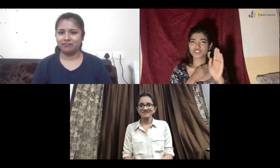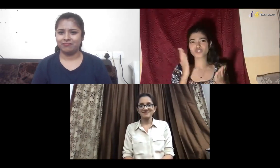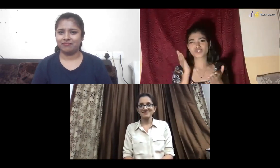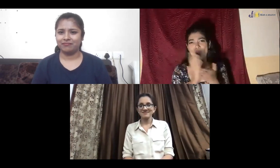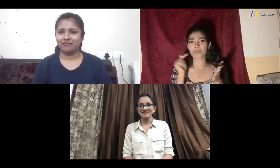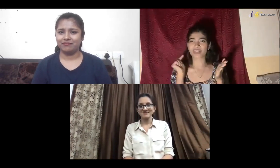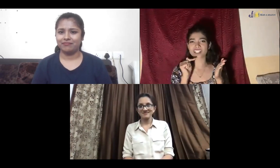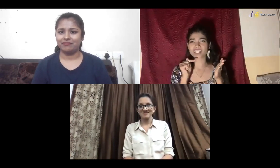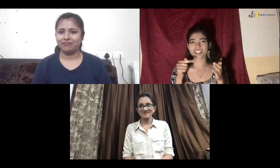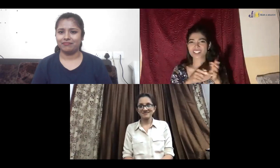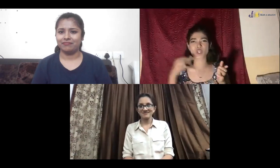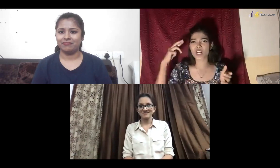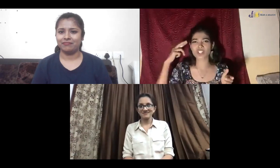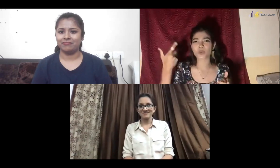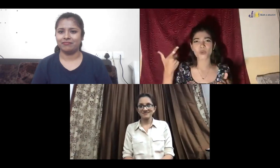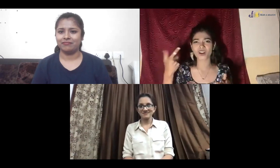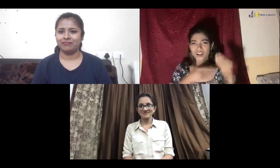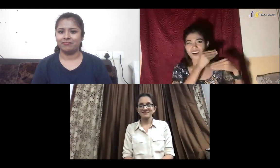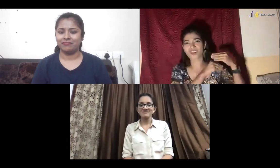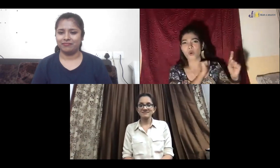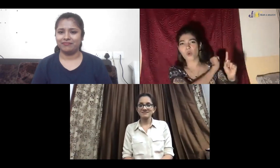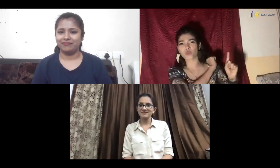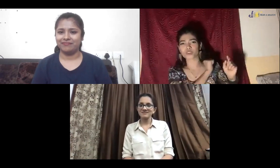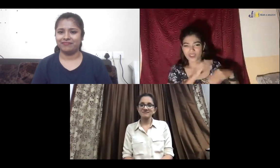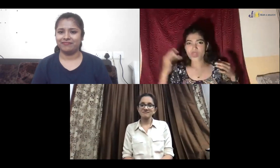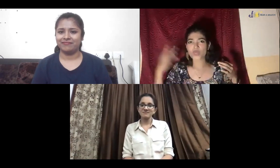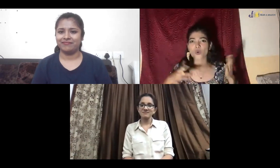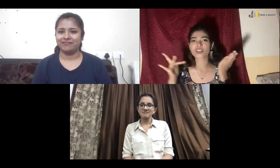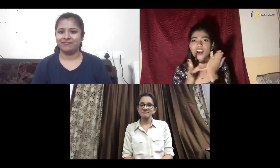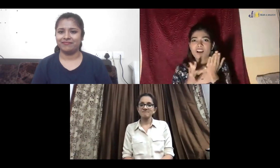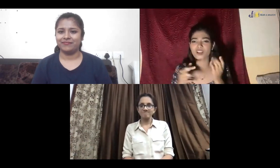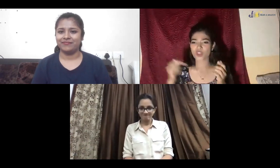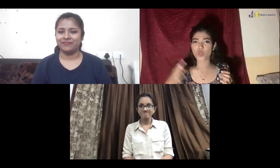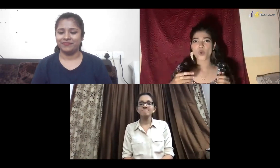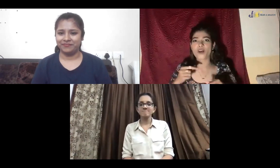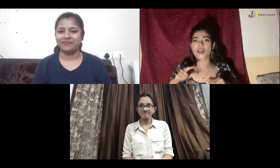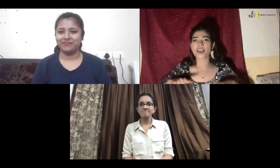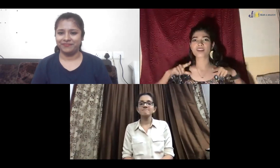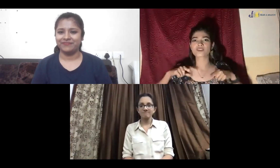culture. So it has to be stopped. What is the reason of this? It was